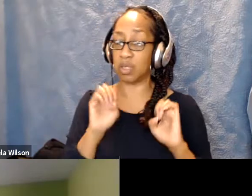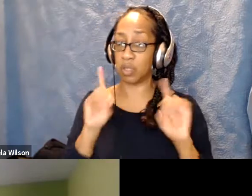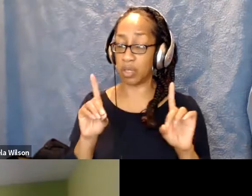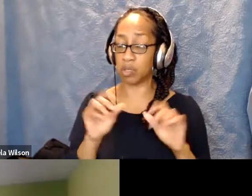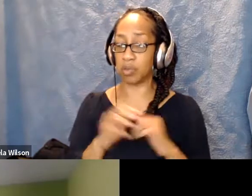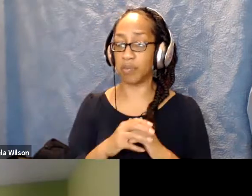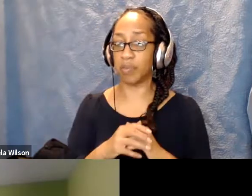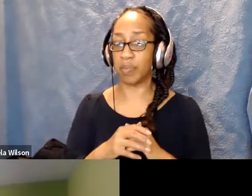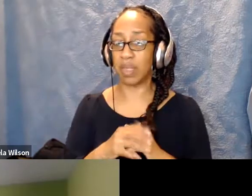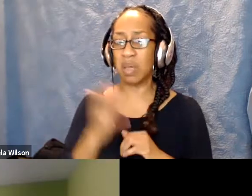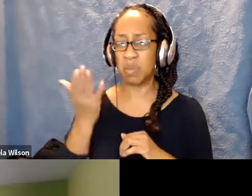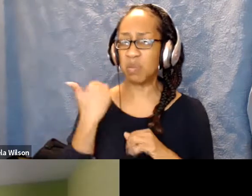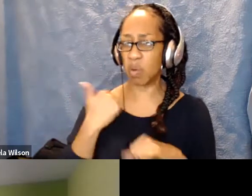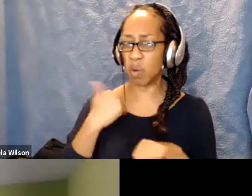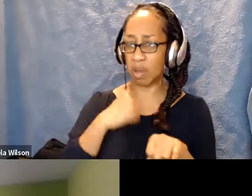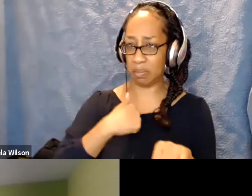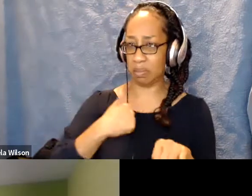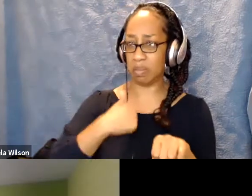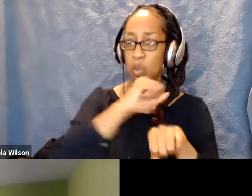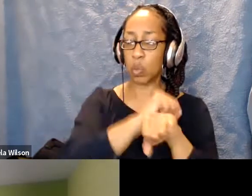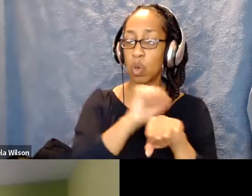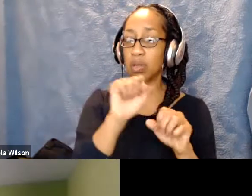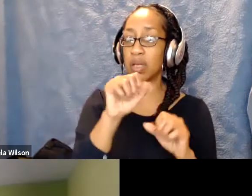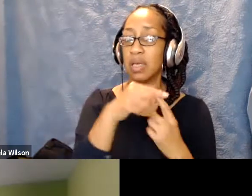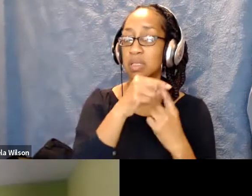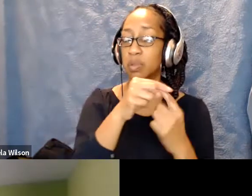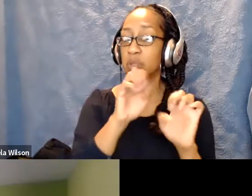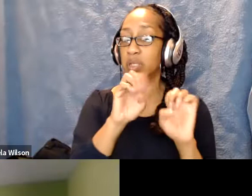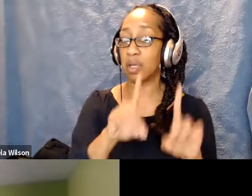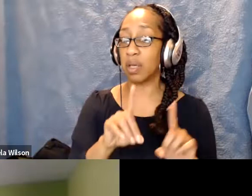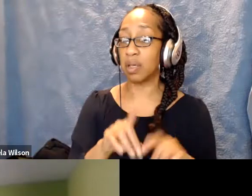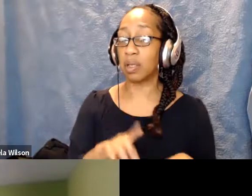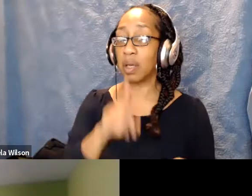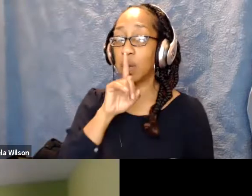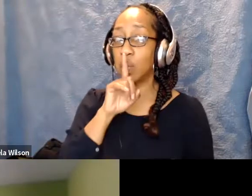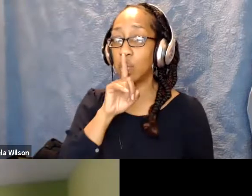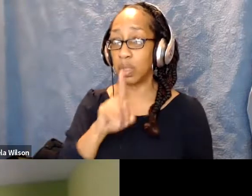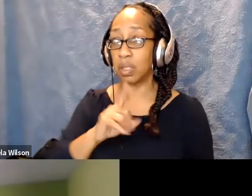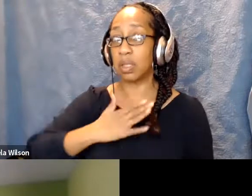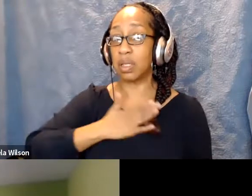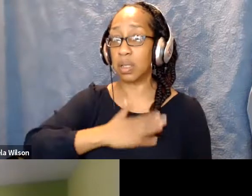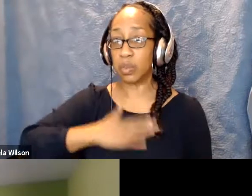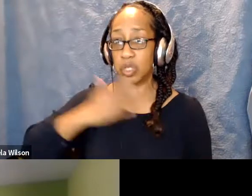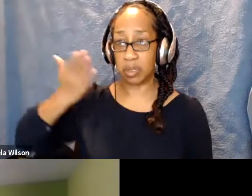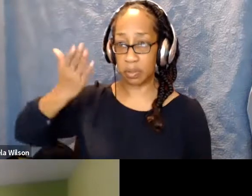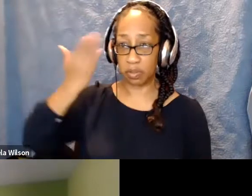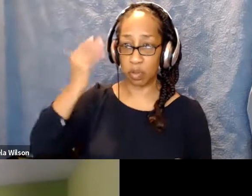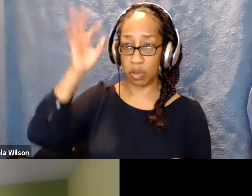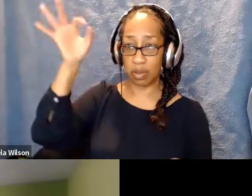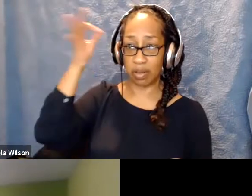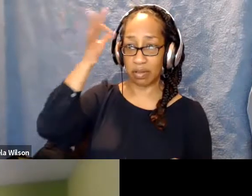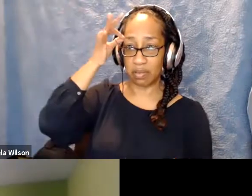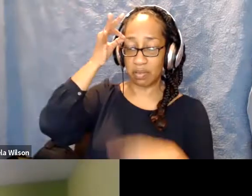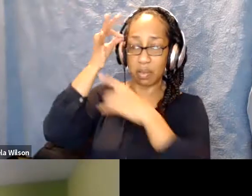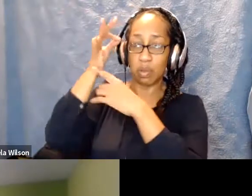level, I always appreciated when the feds actually modeled what collaboration could look like at that